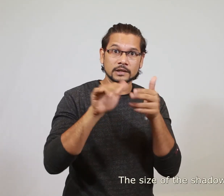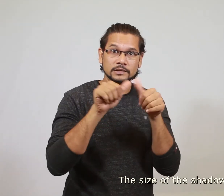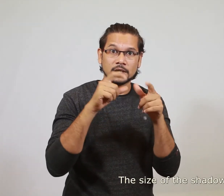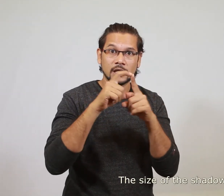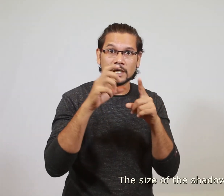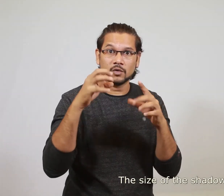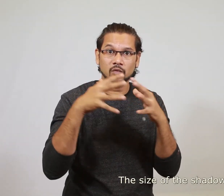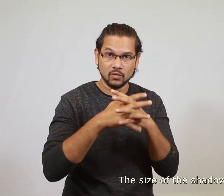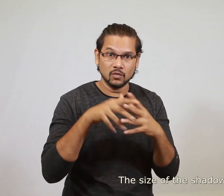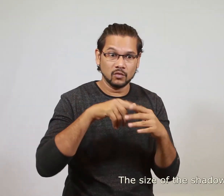The size of the shadow